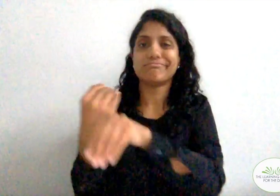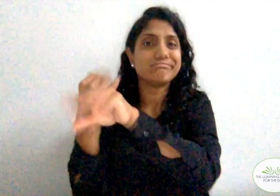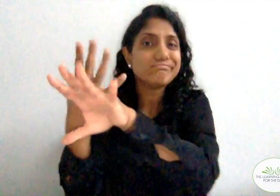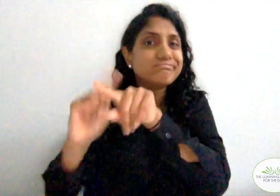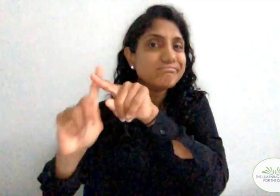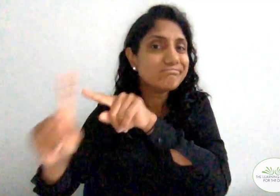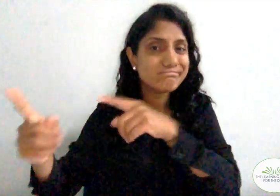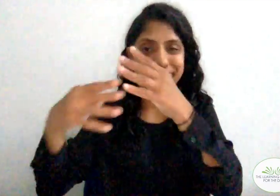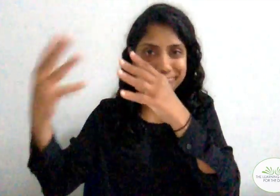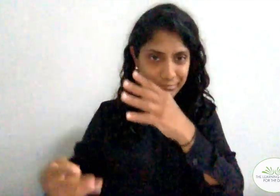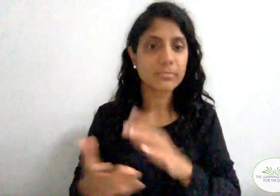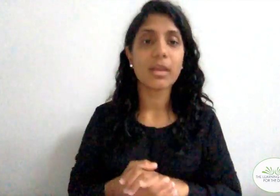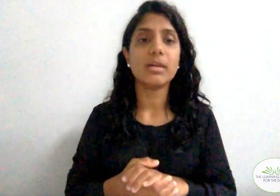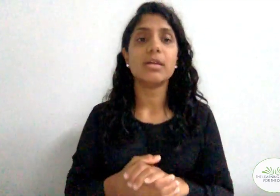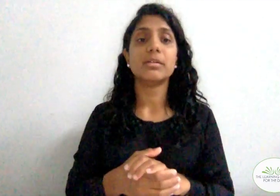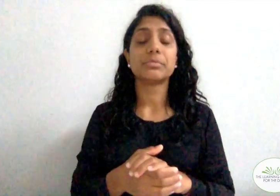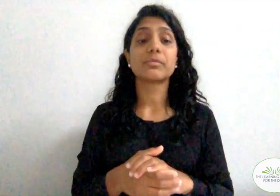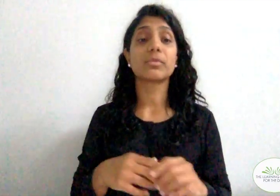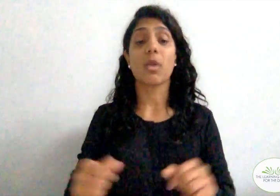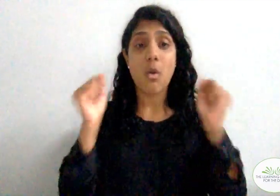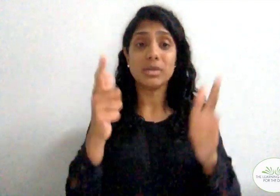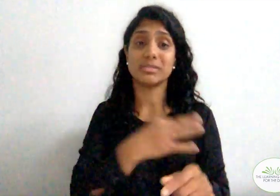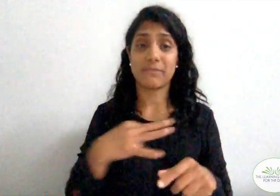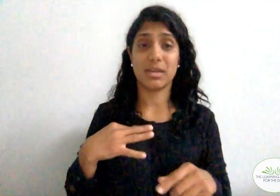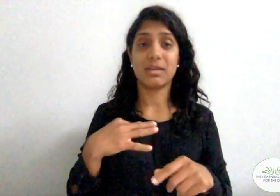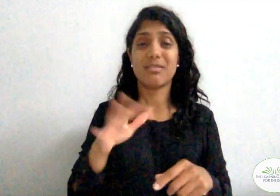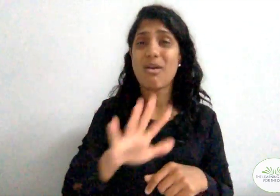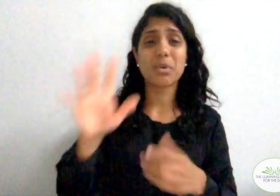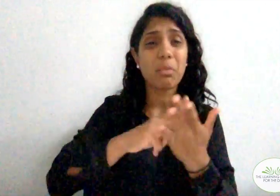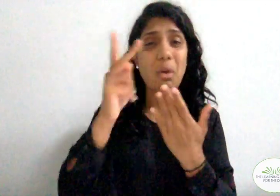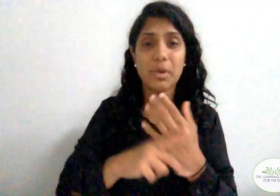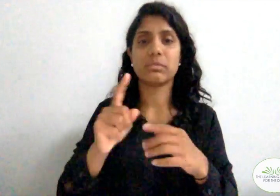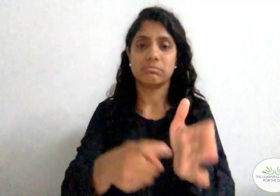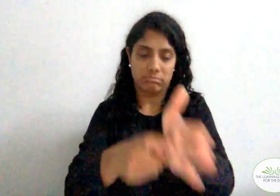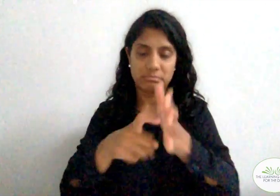the Black Lives Matter movement's 13 principles through interpersonal